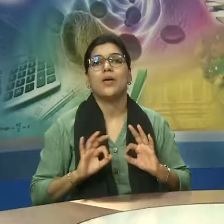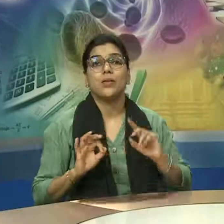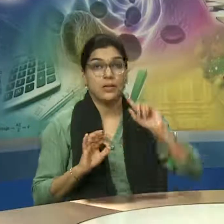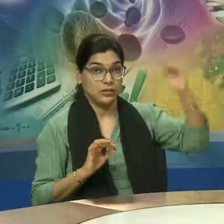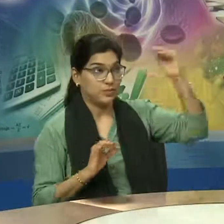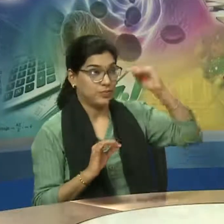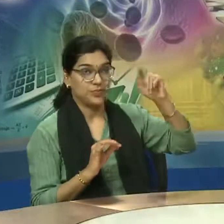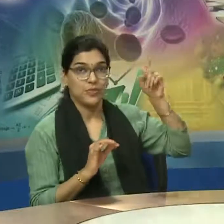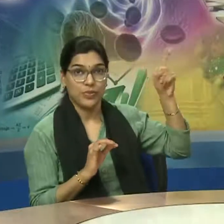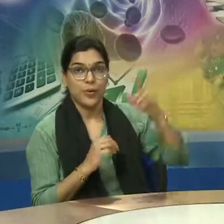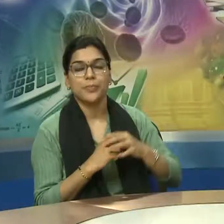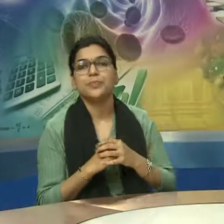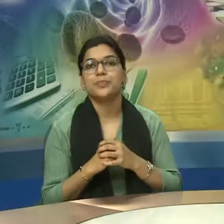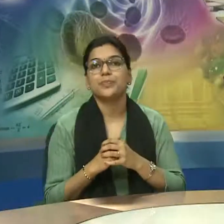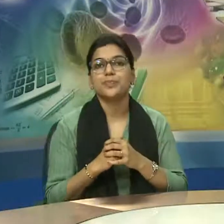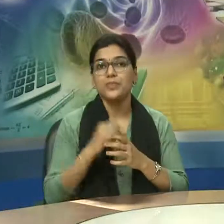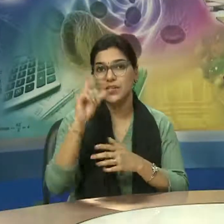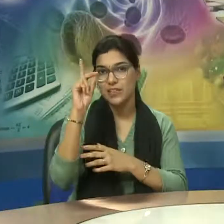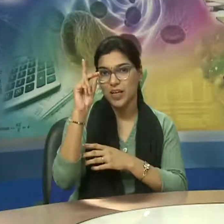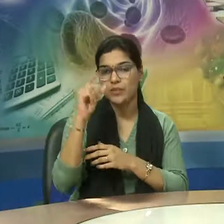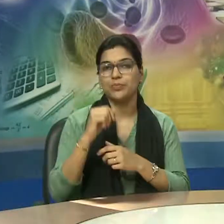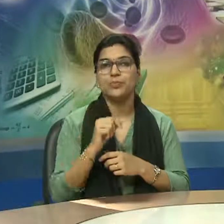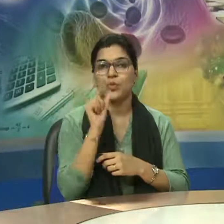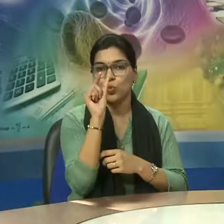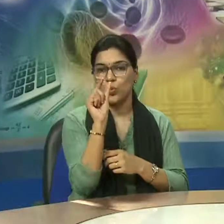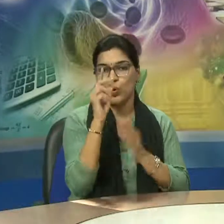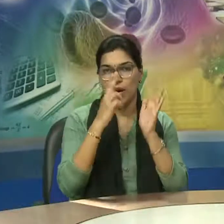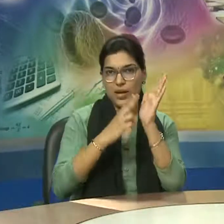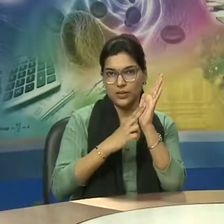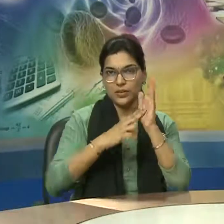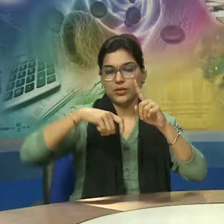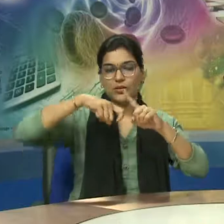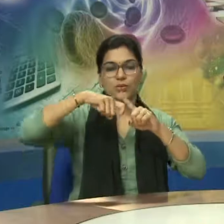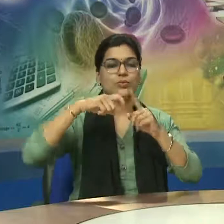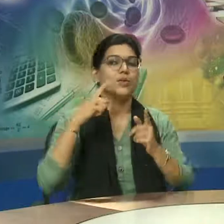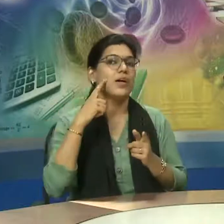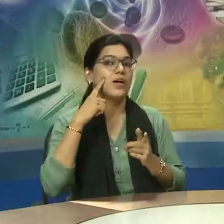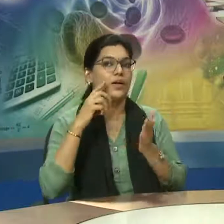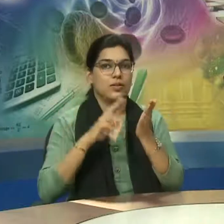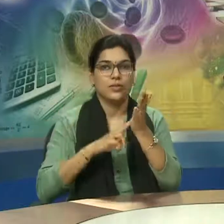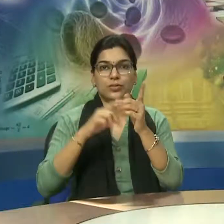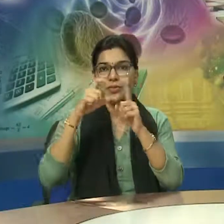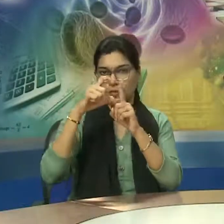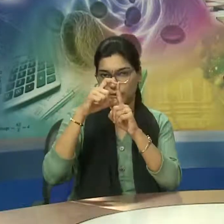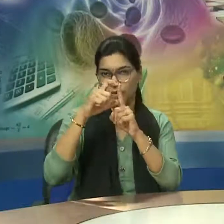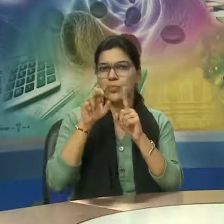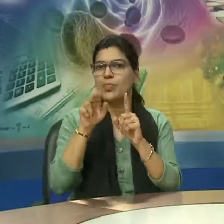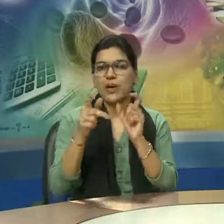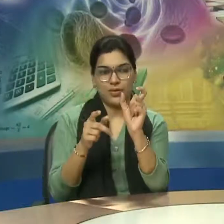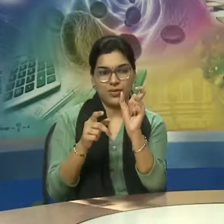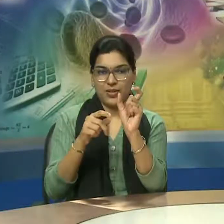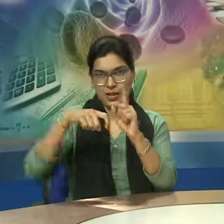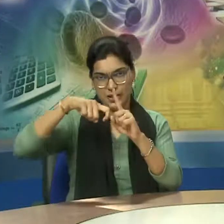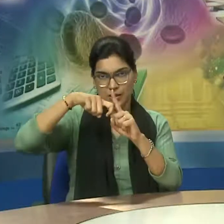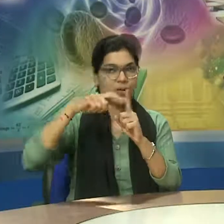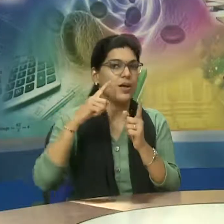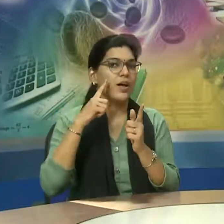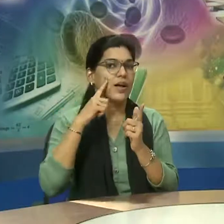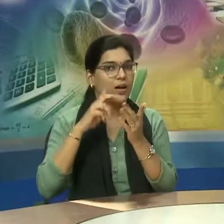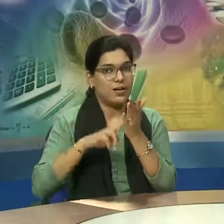Instead of long sentences, we can use one word by adding prefix to it and use